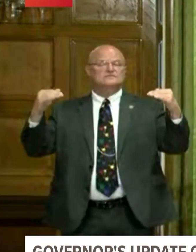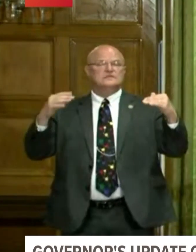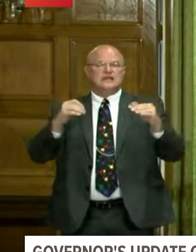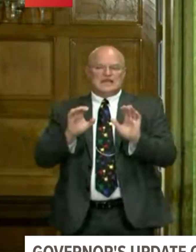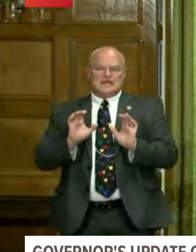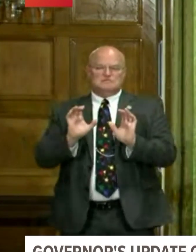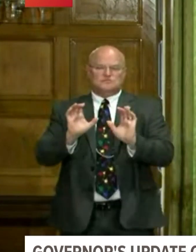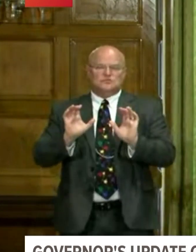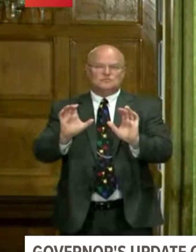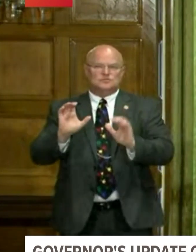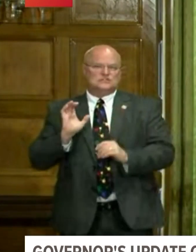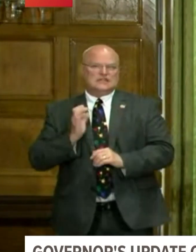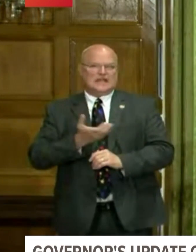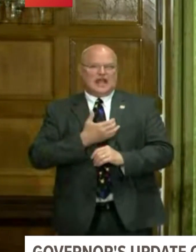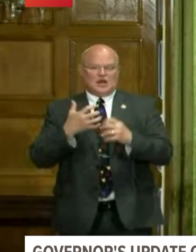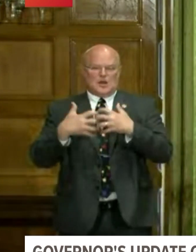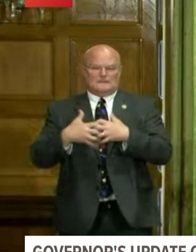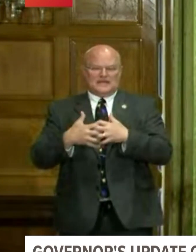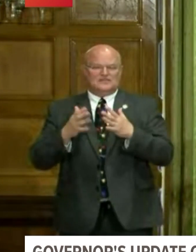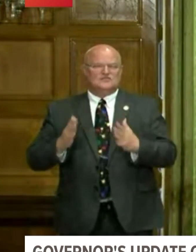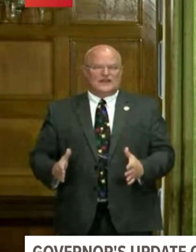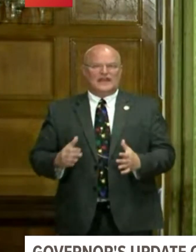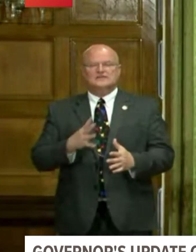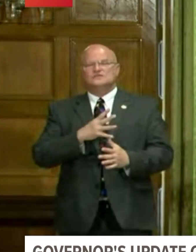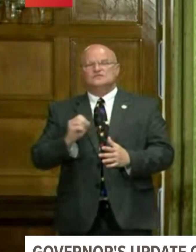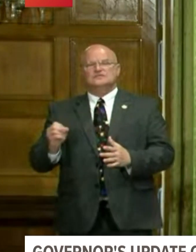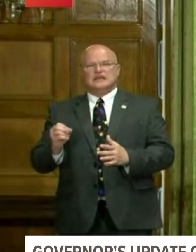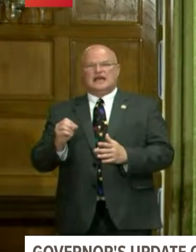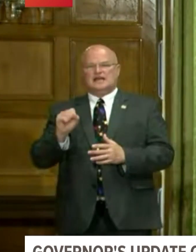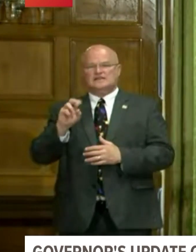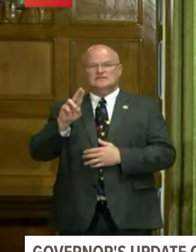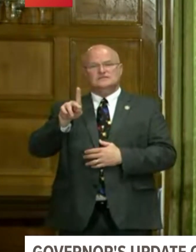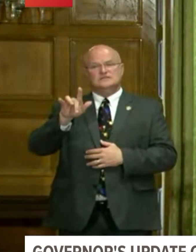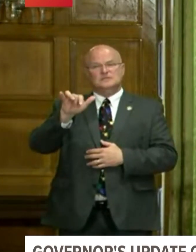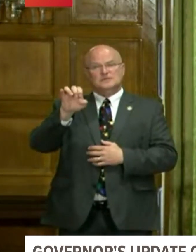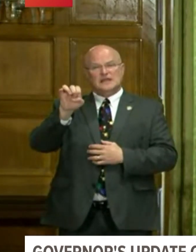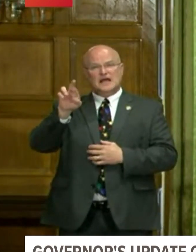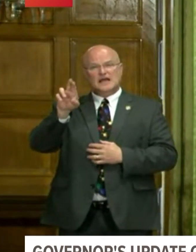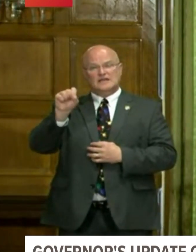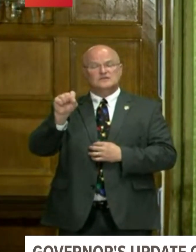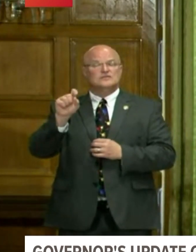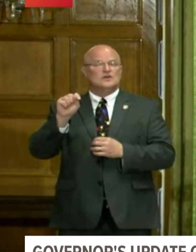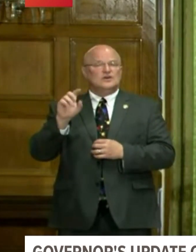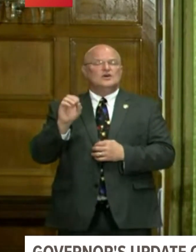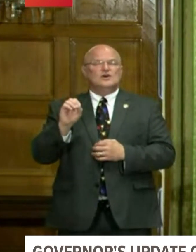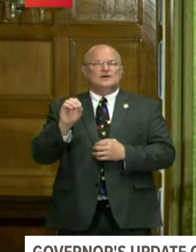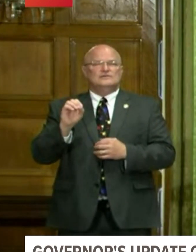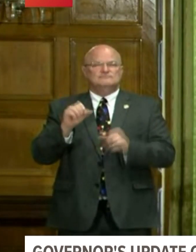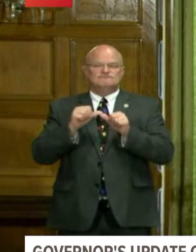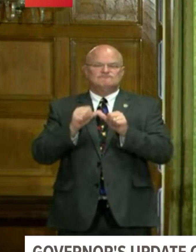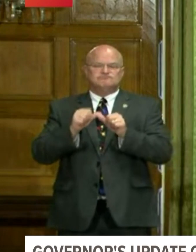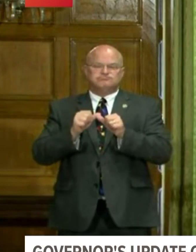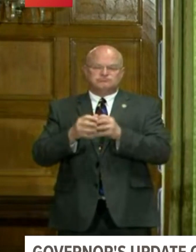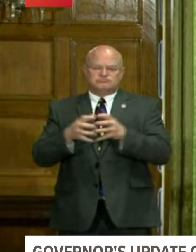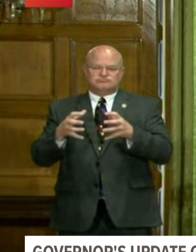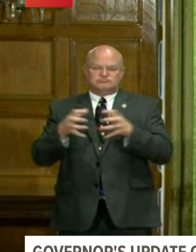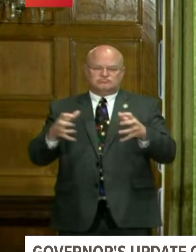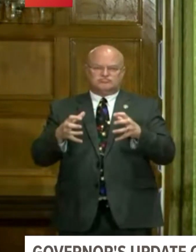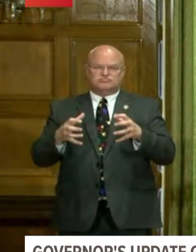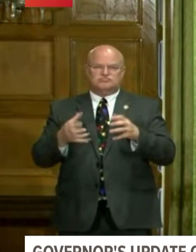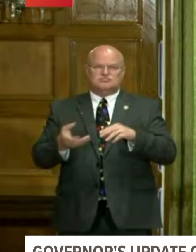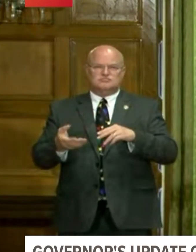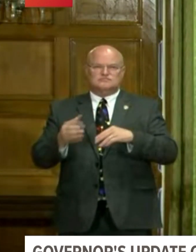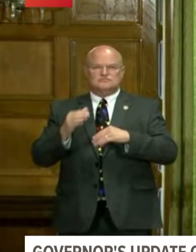in pushing our manufacturers, our suppliers to continue to grow